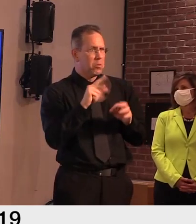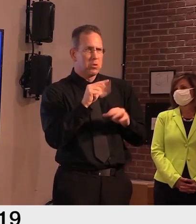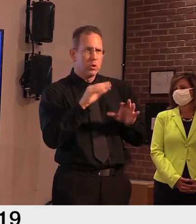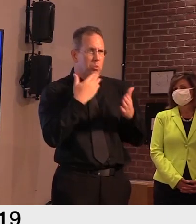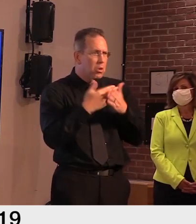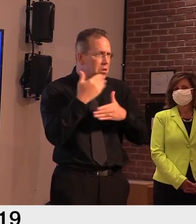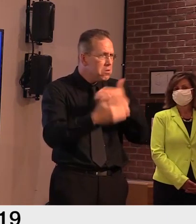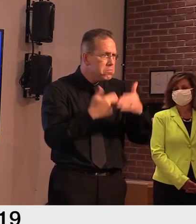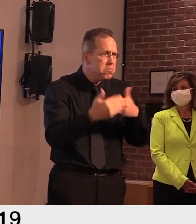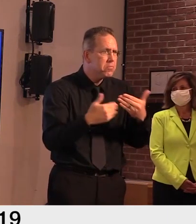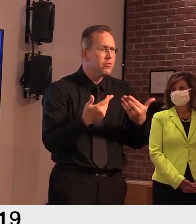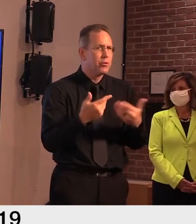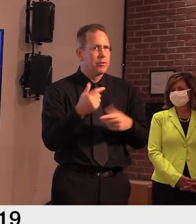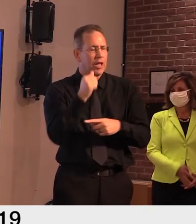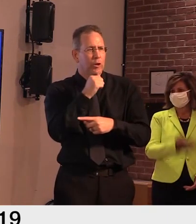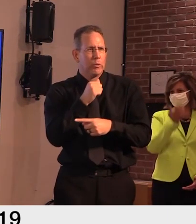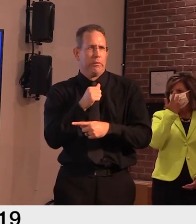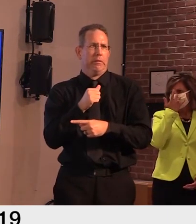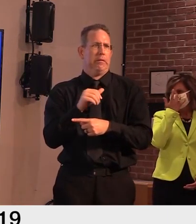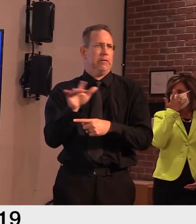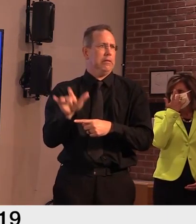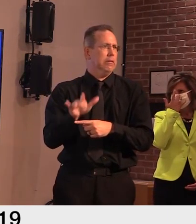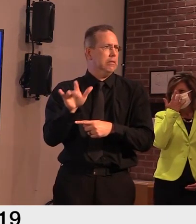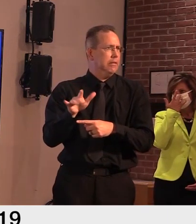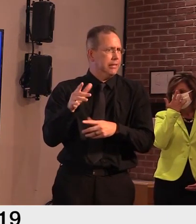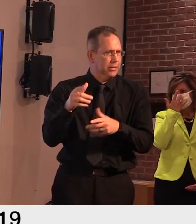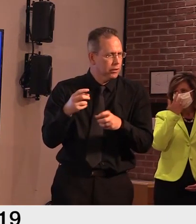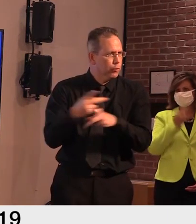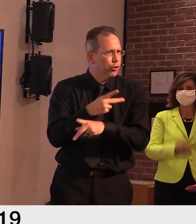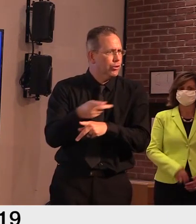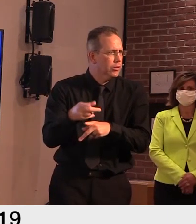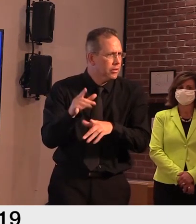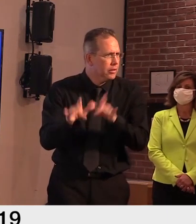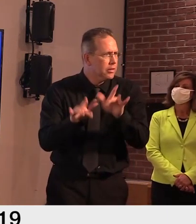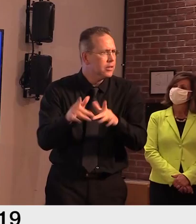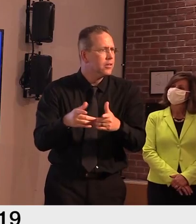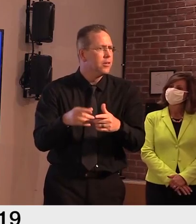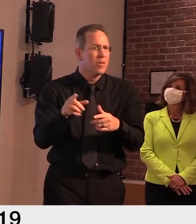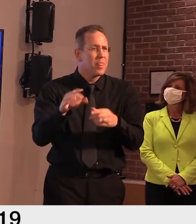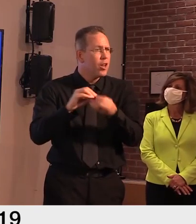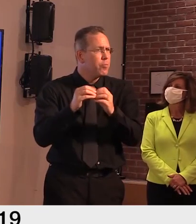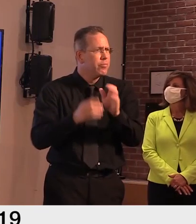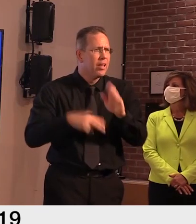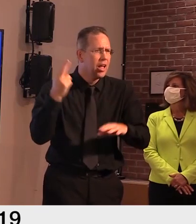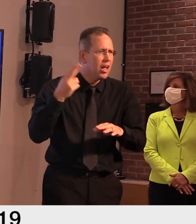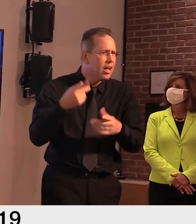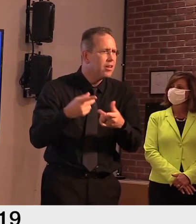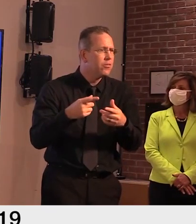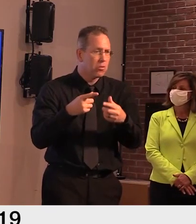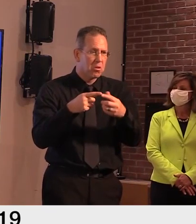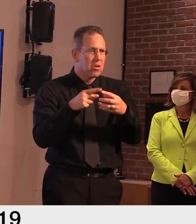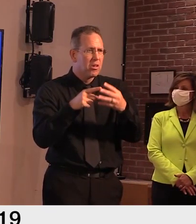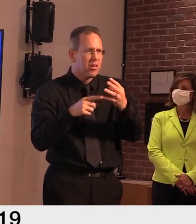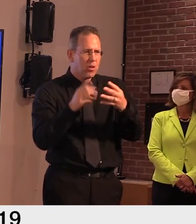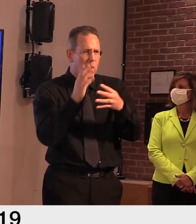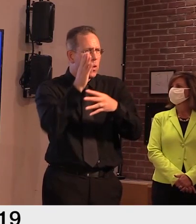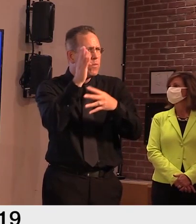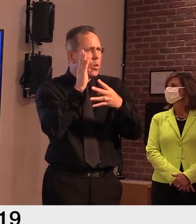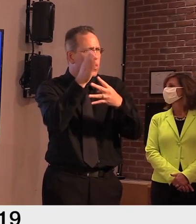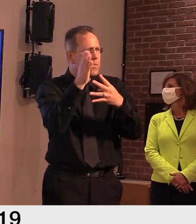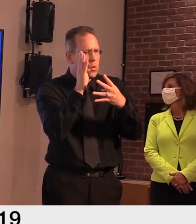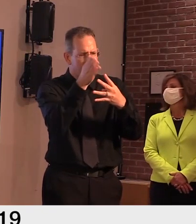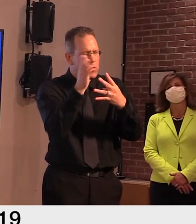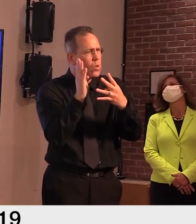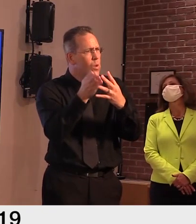COVID patients in their hospital seeking care, unlike Vermont. So again, those are the four metrics that we're looking at. You can see how Vermont's